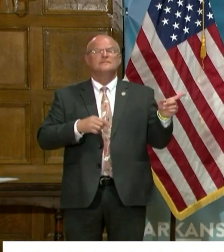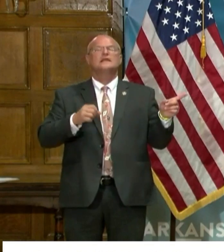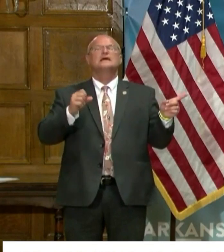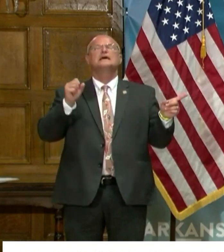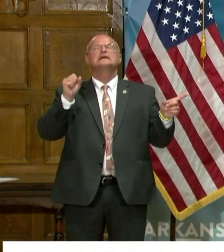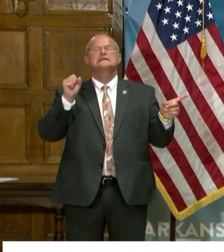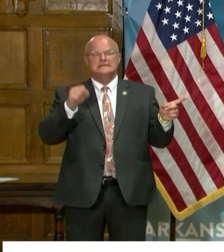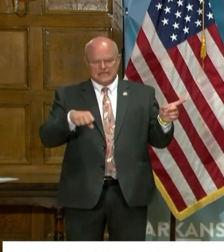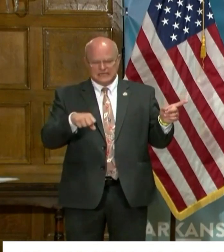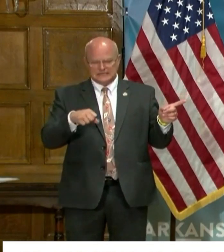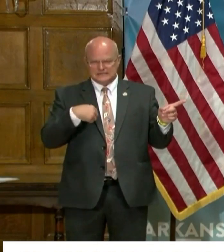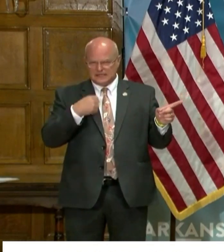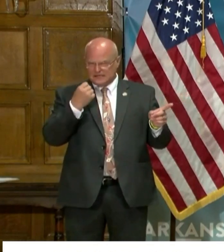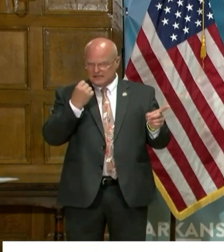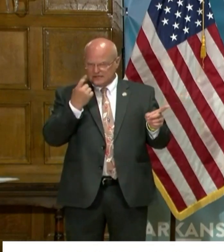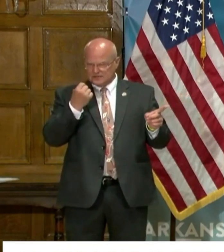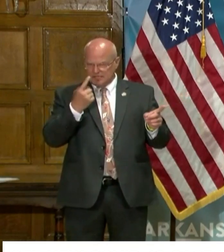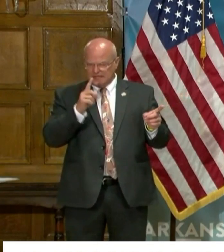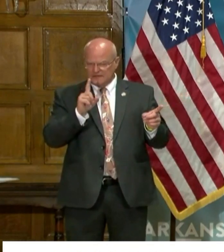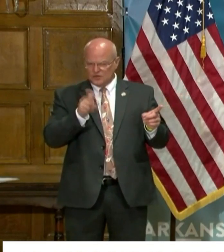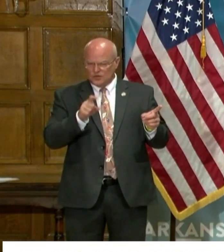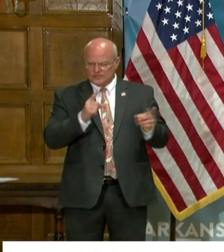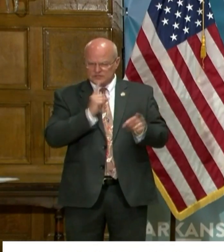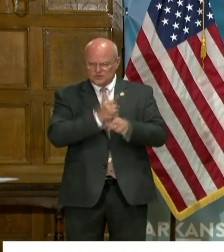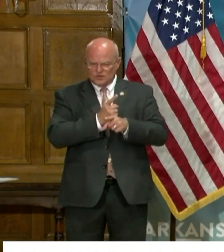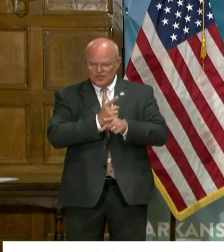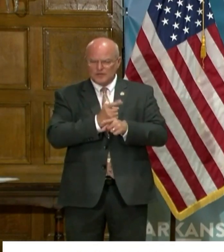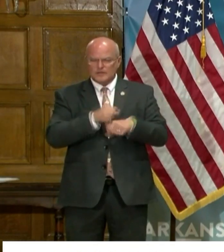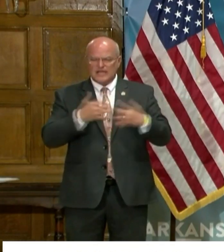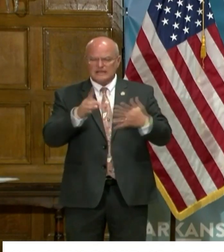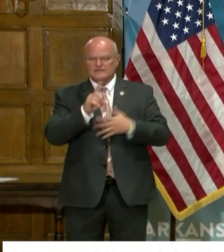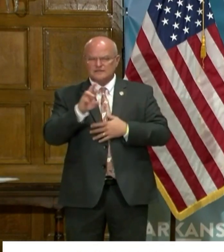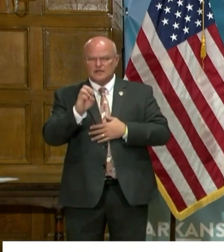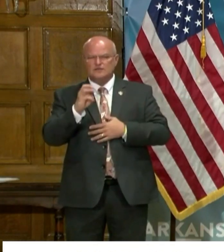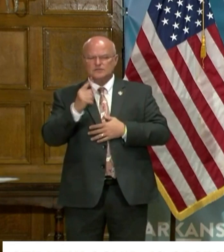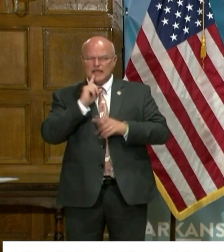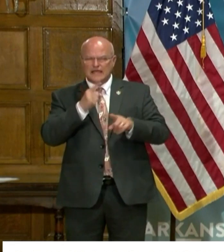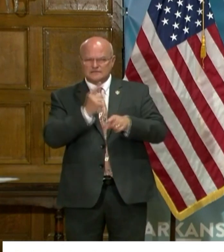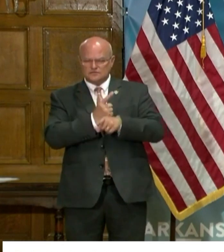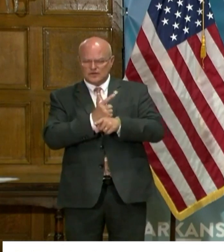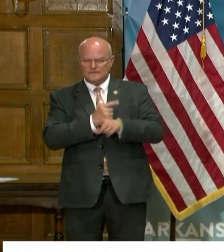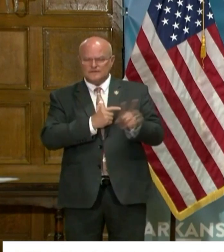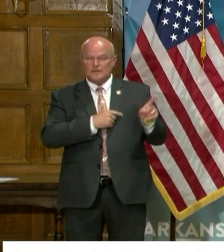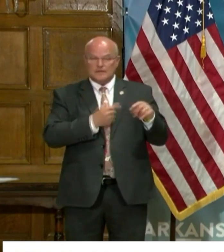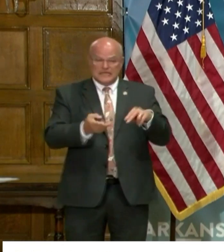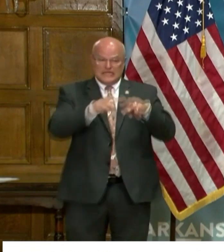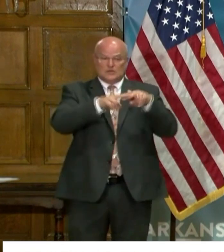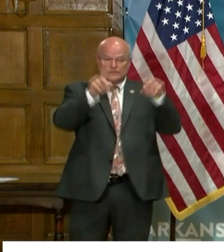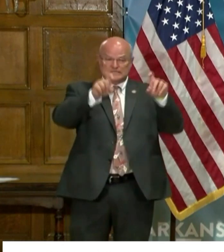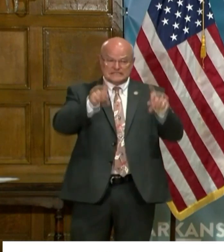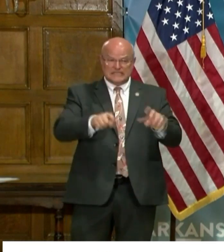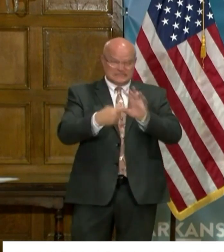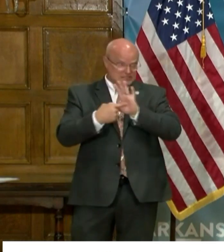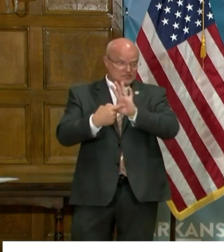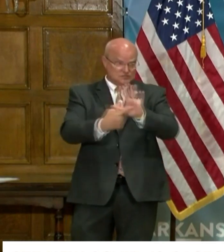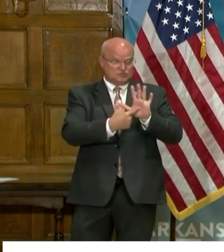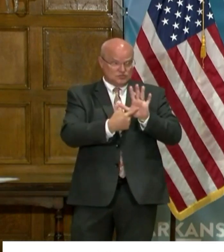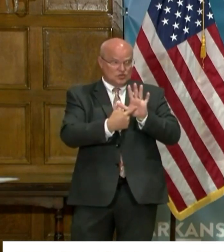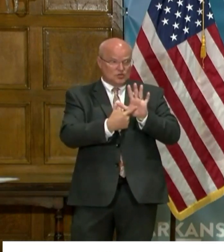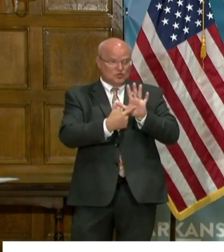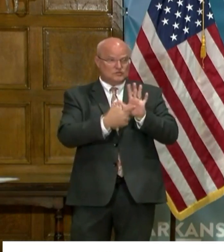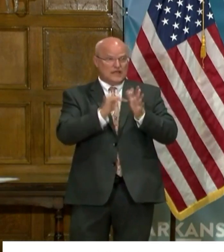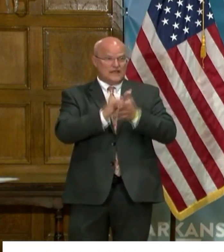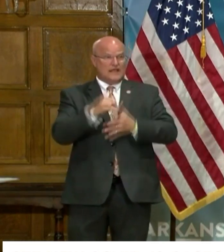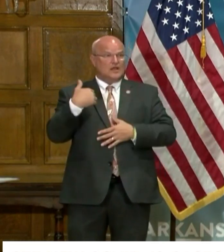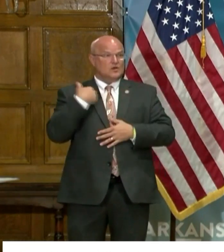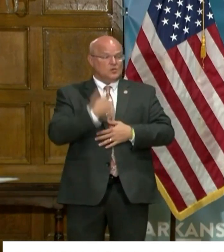Yes, I want to make sure I understand. I'll give Dr. Smith a chance to answer this as well. But yes, the increased testing reflects